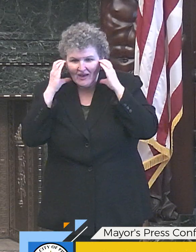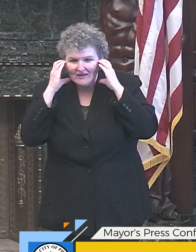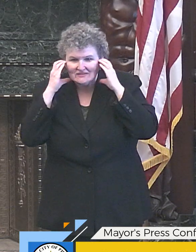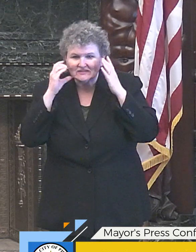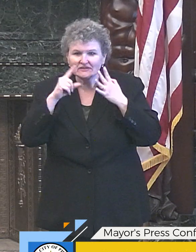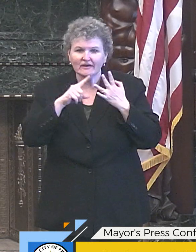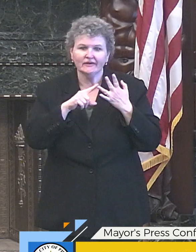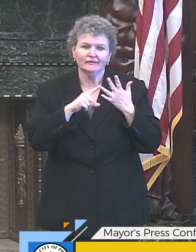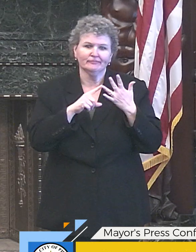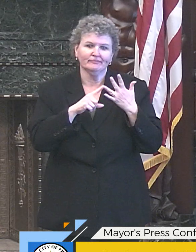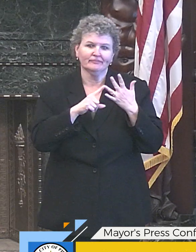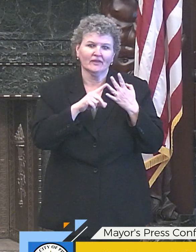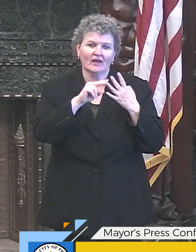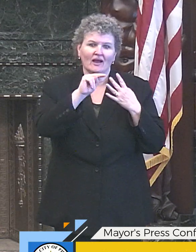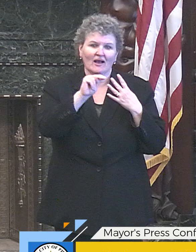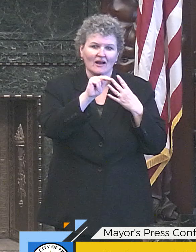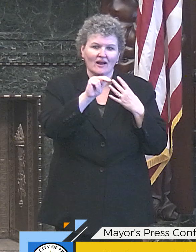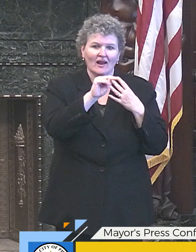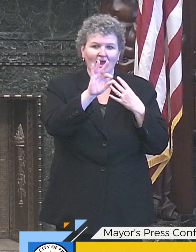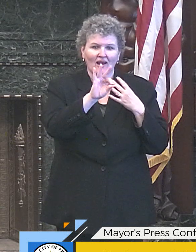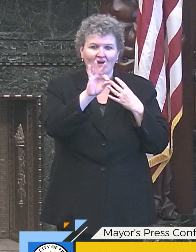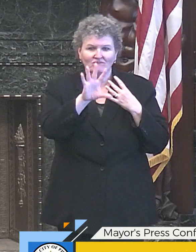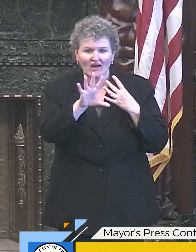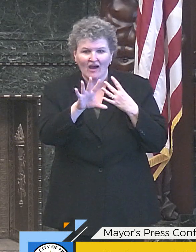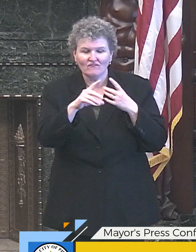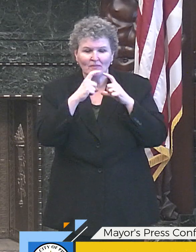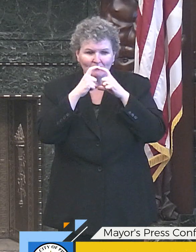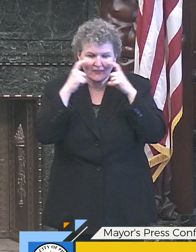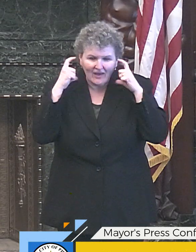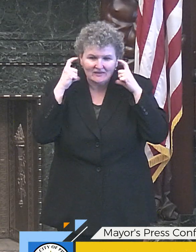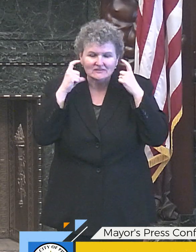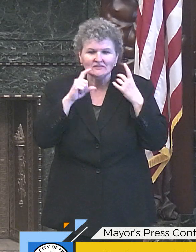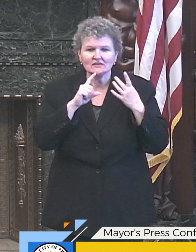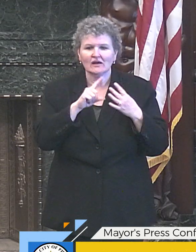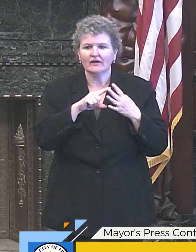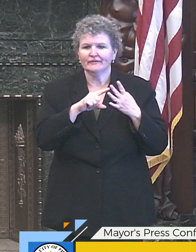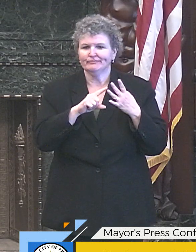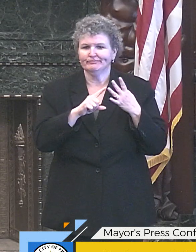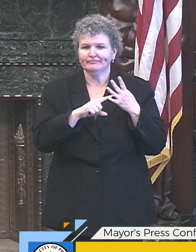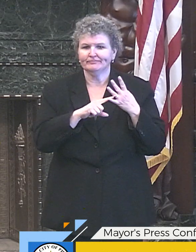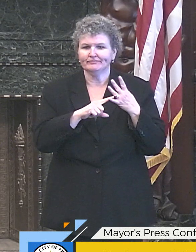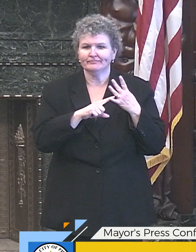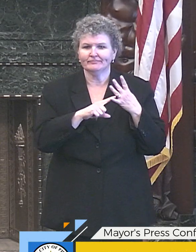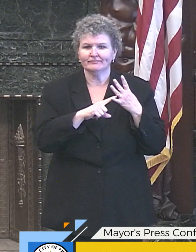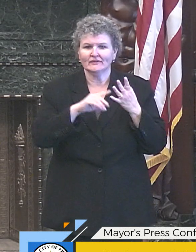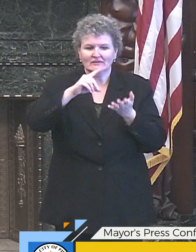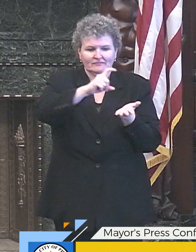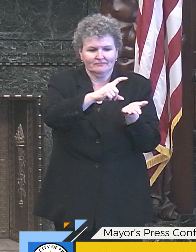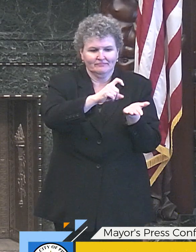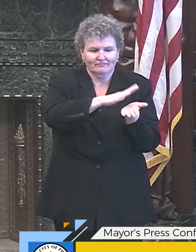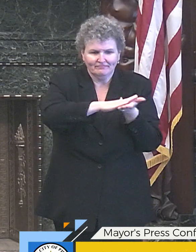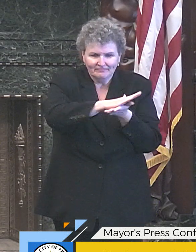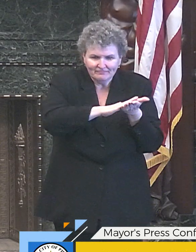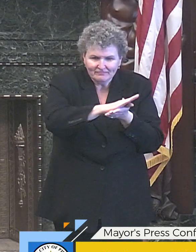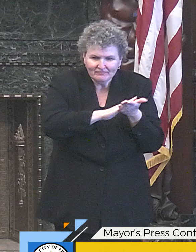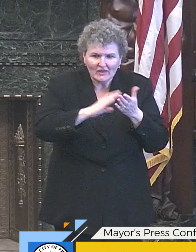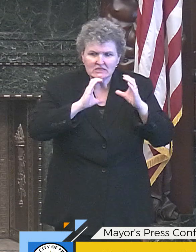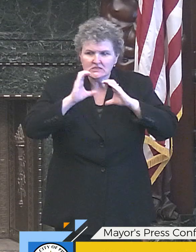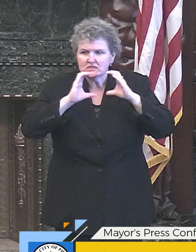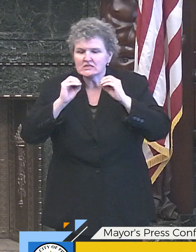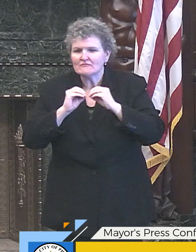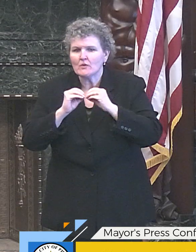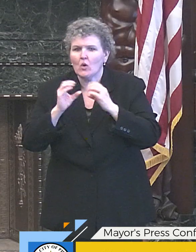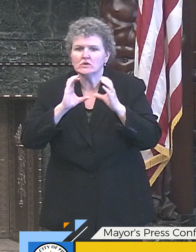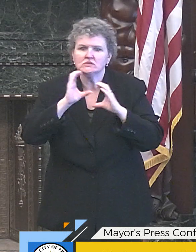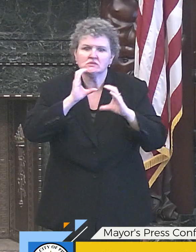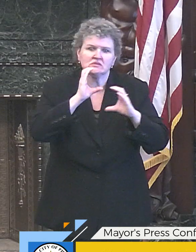personal protective equipment is in need. All of it, the supply chain for all of them is extremely